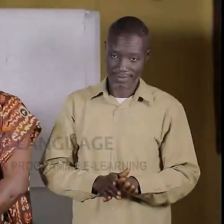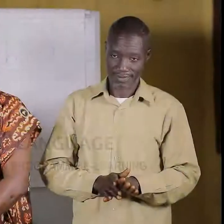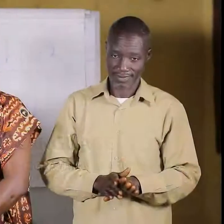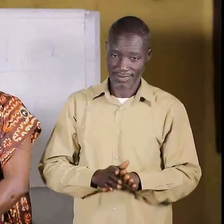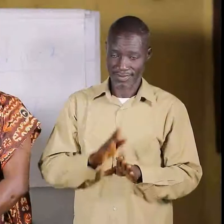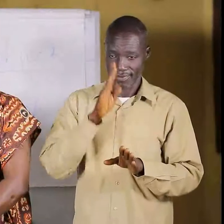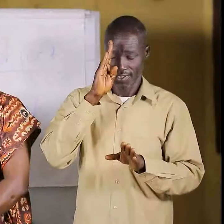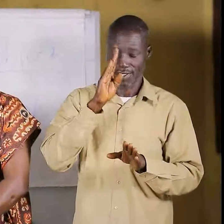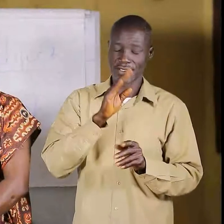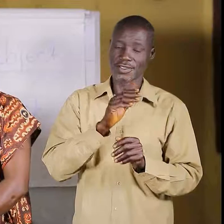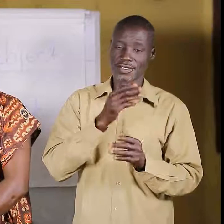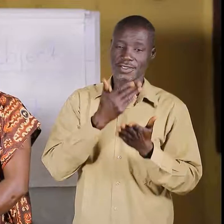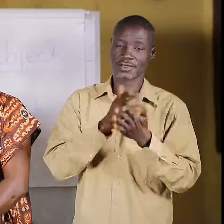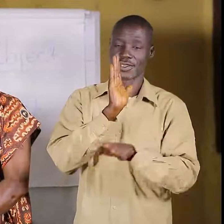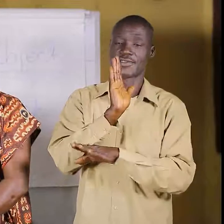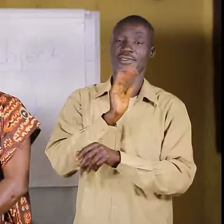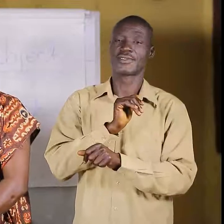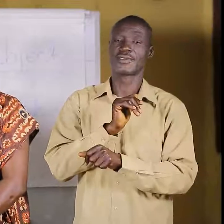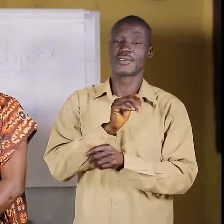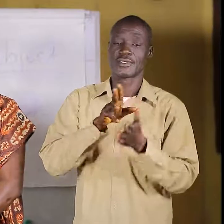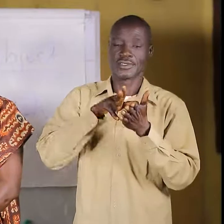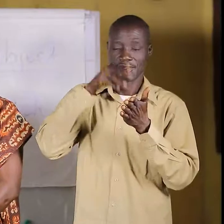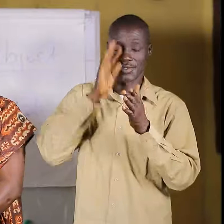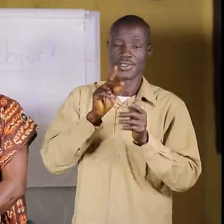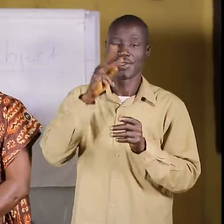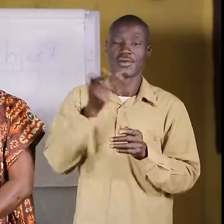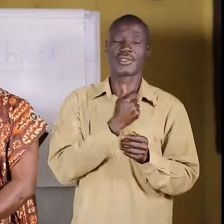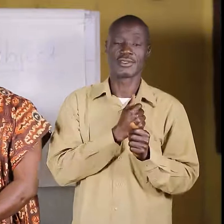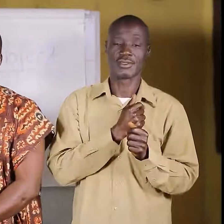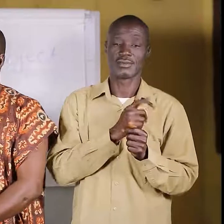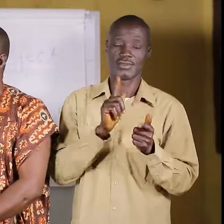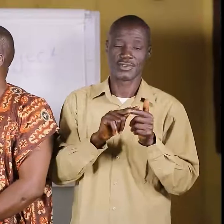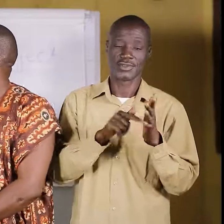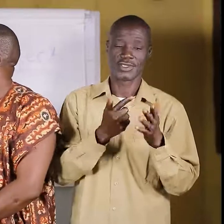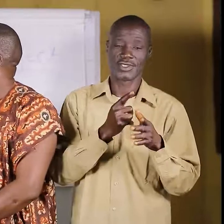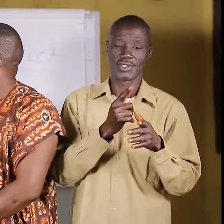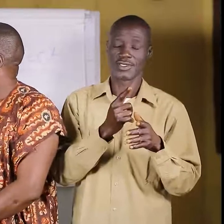You're welcome once more to this segment of Kaduna State e-learning program